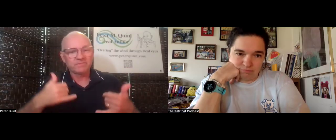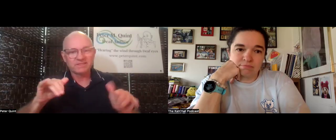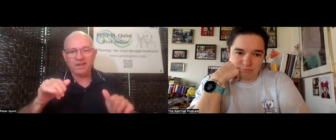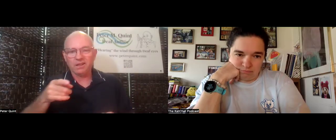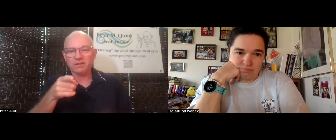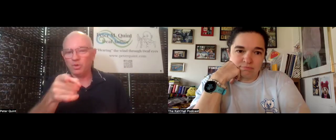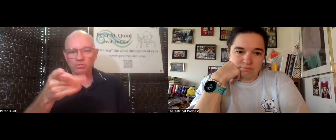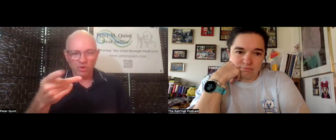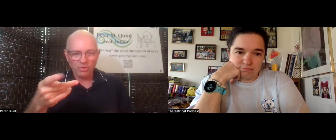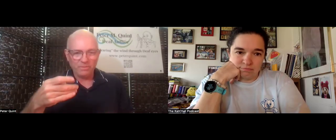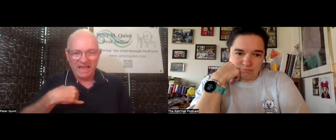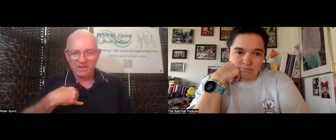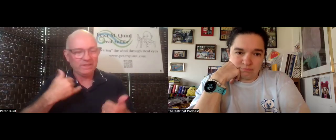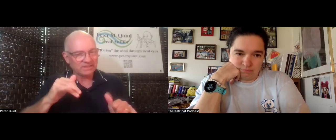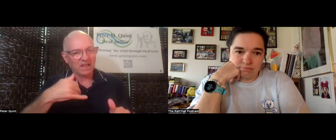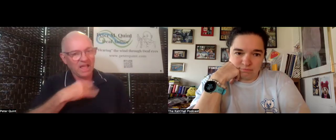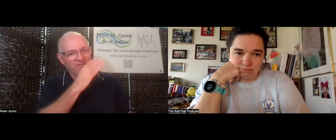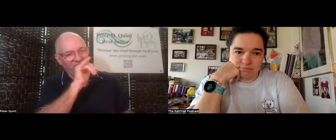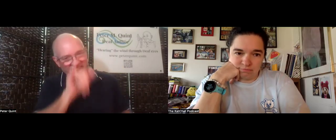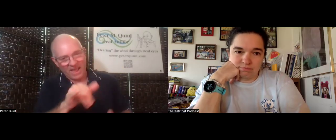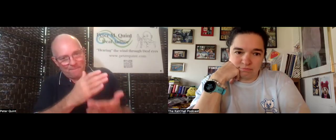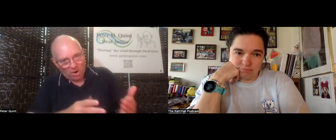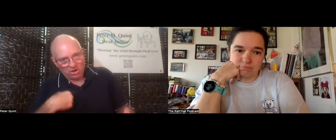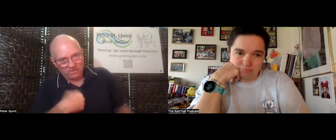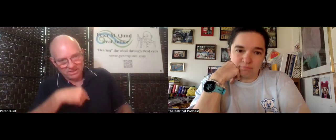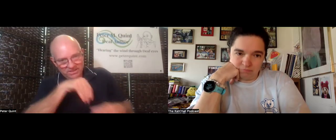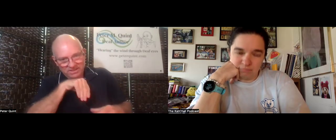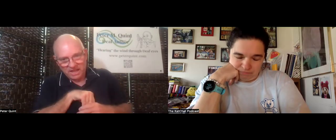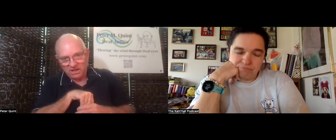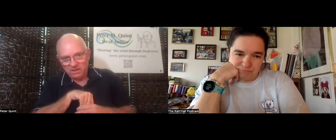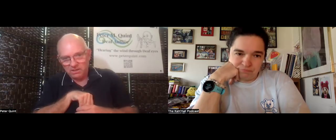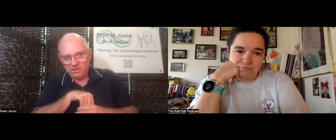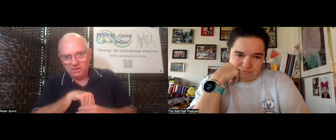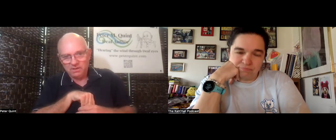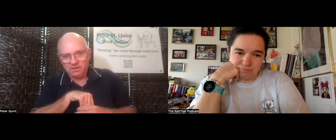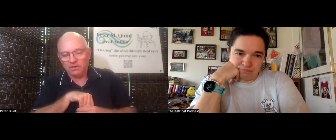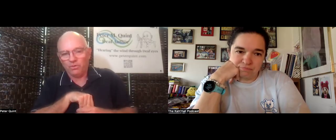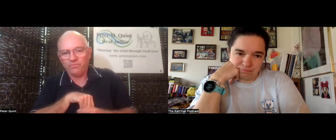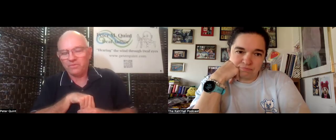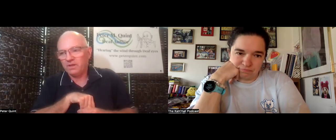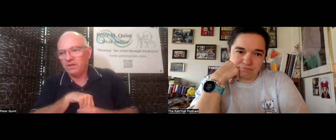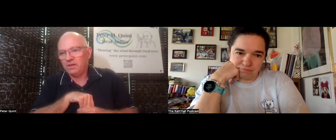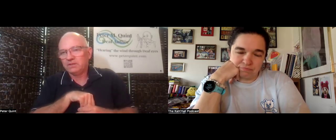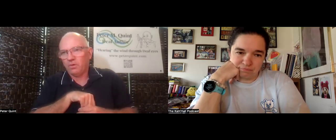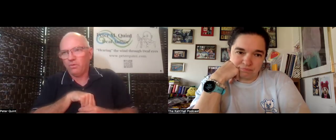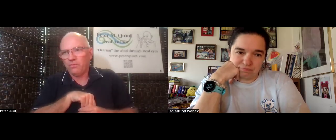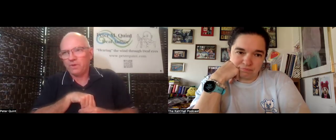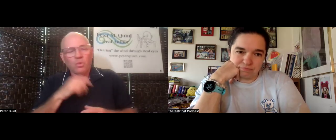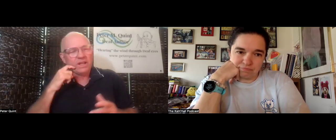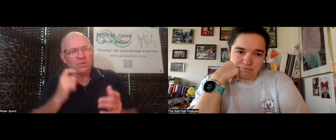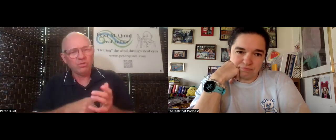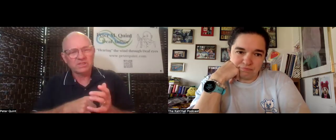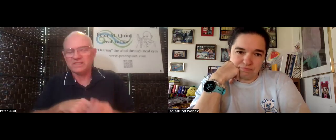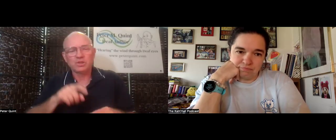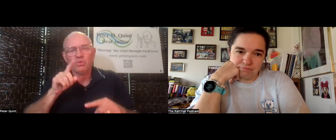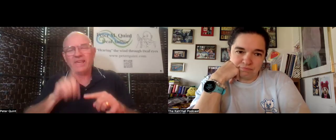later. Still, you and me, we still have that part of us inside, you know? So when